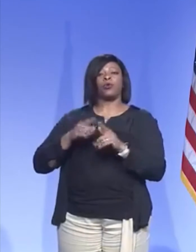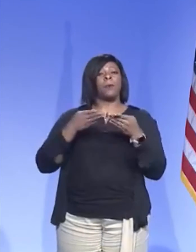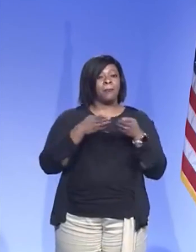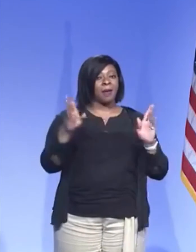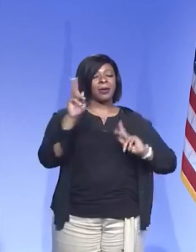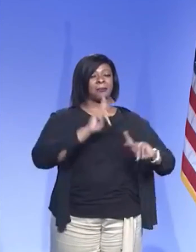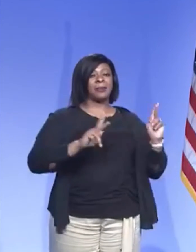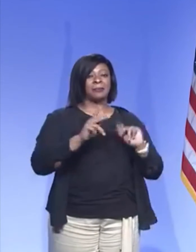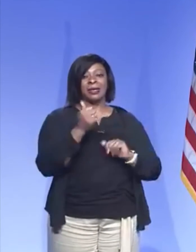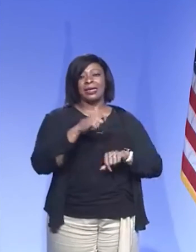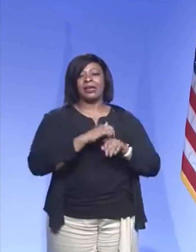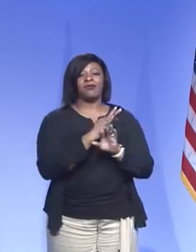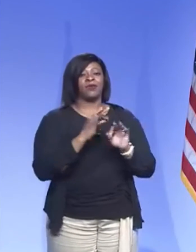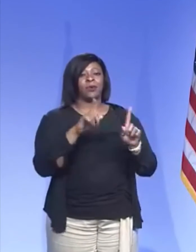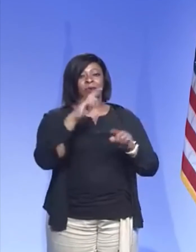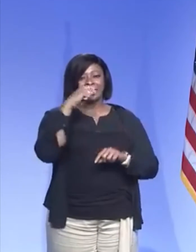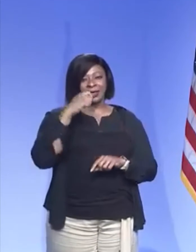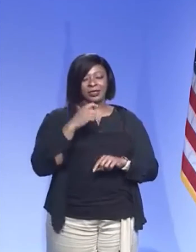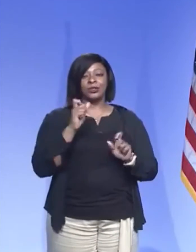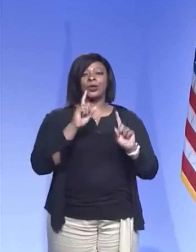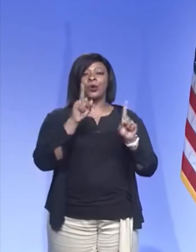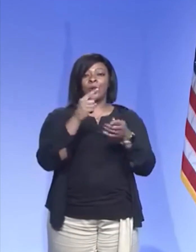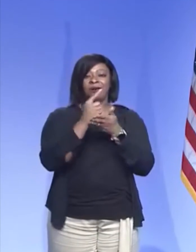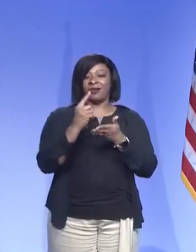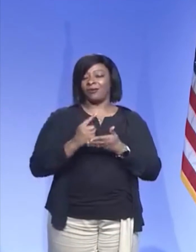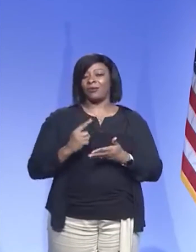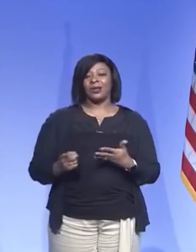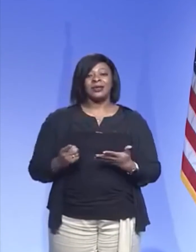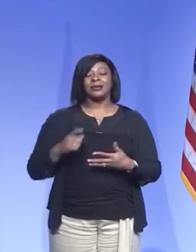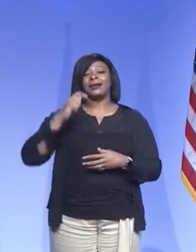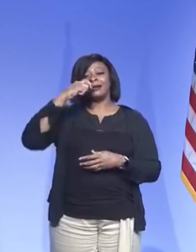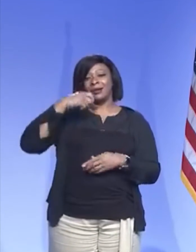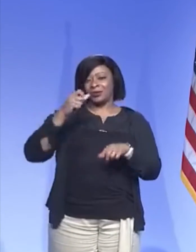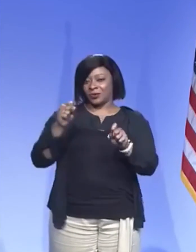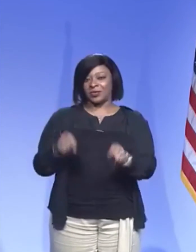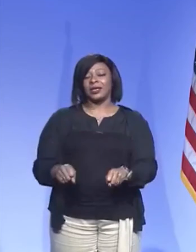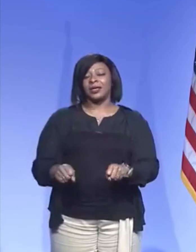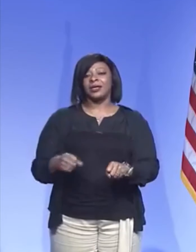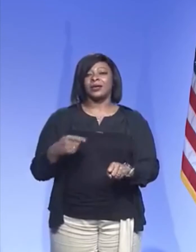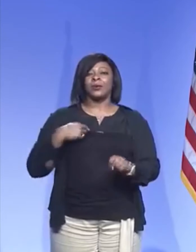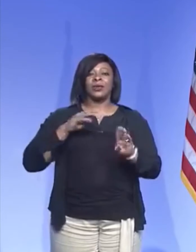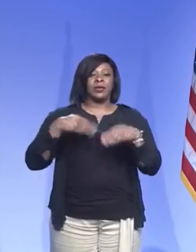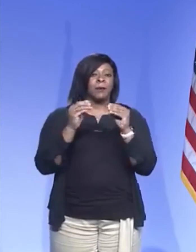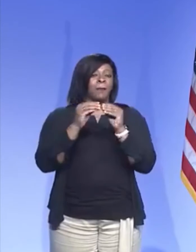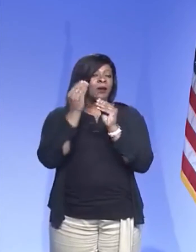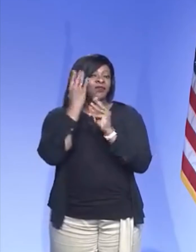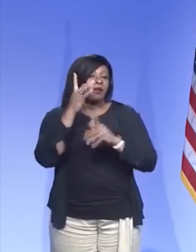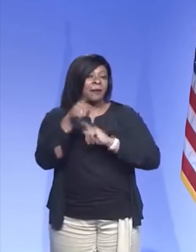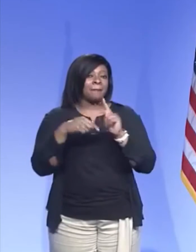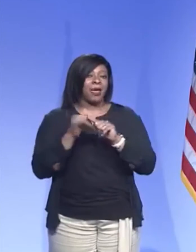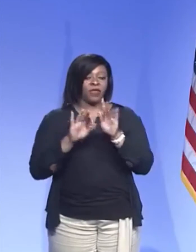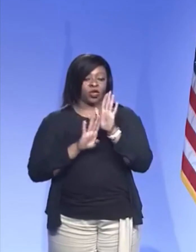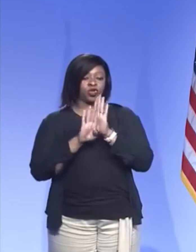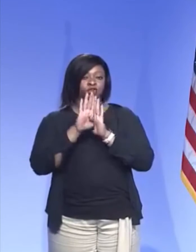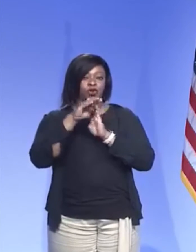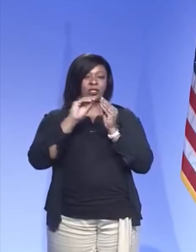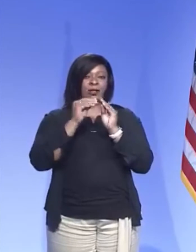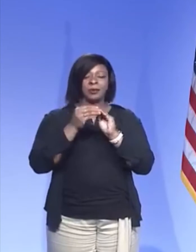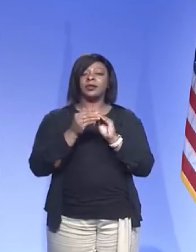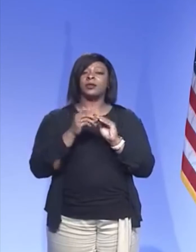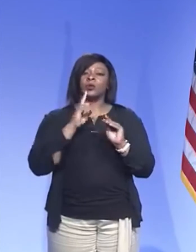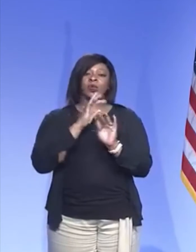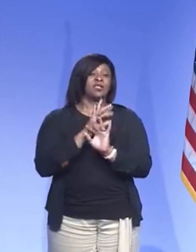every single day of the week, you can go get tested. We will be giving additional information about the surge, but it's